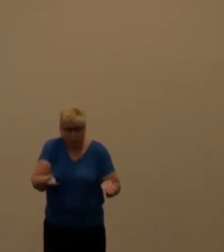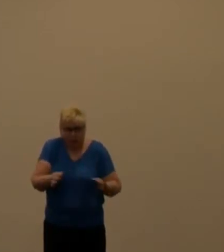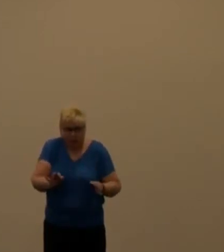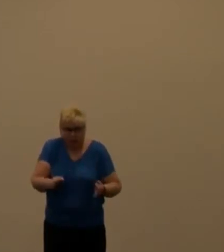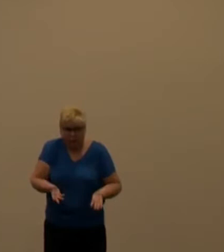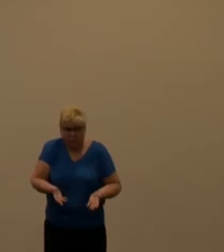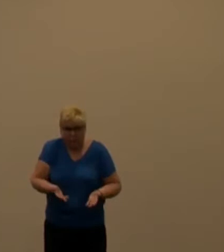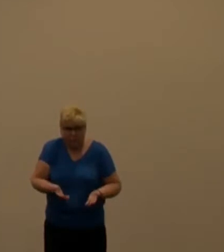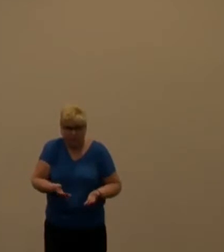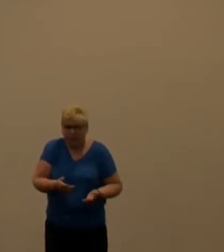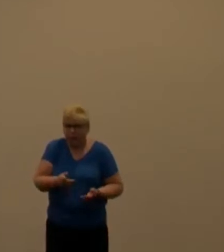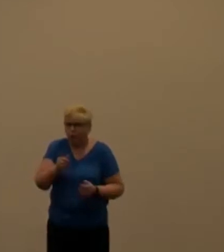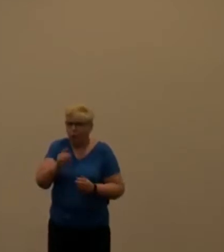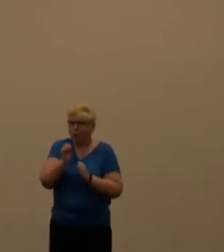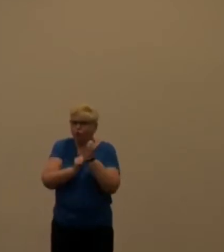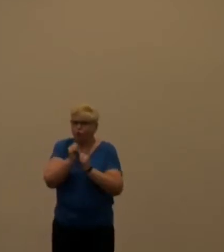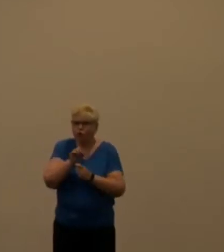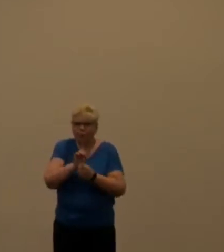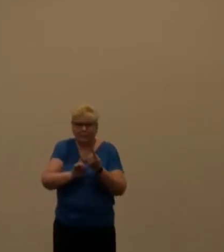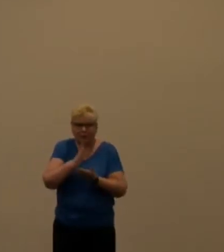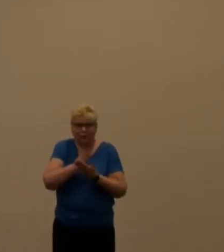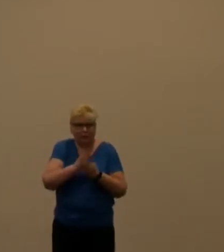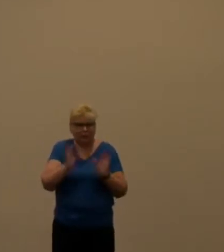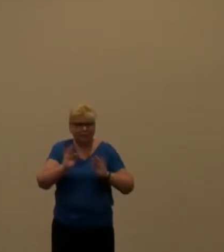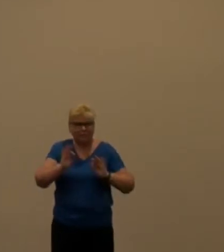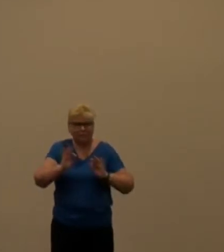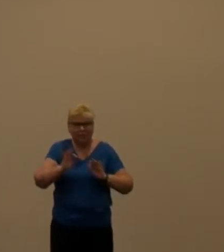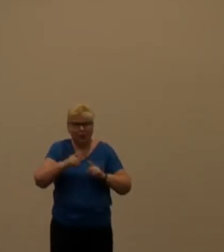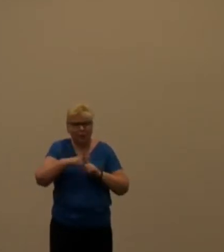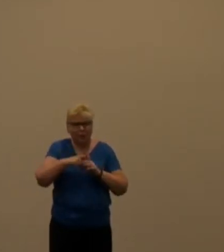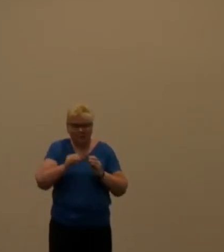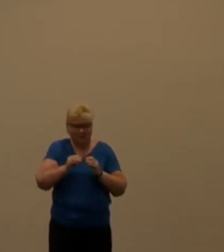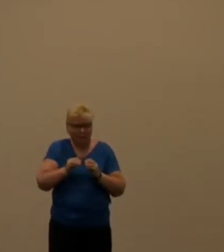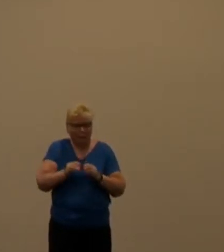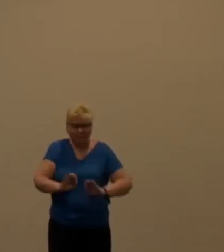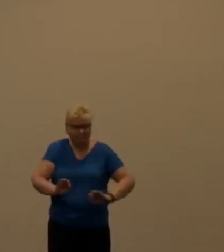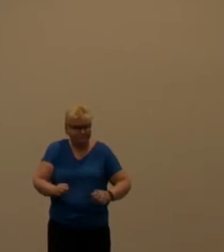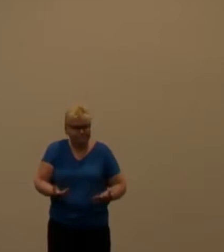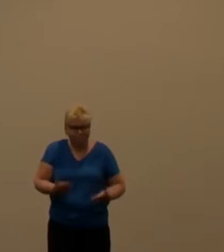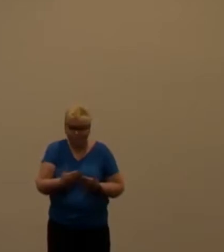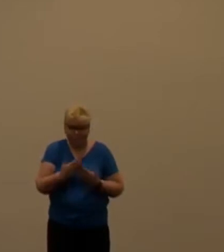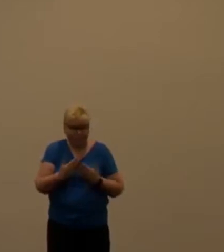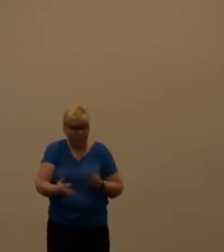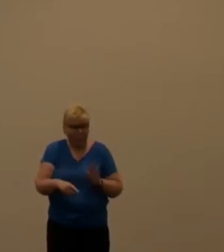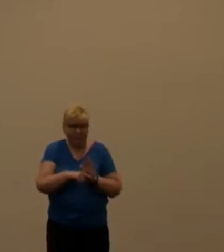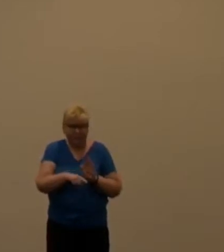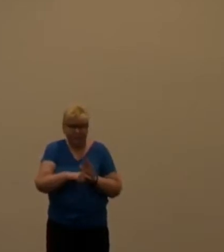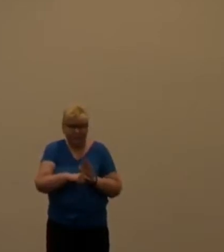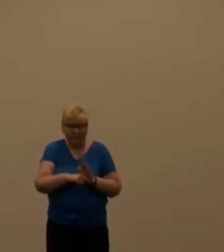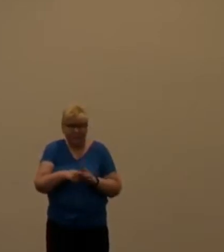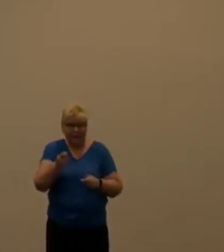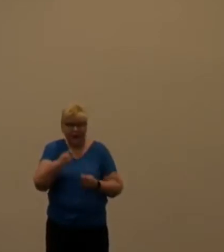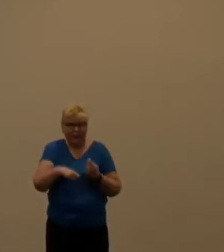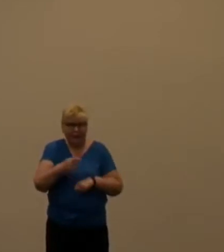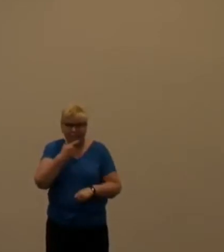Our retrospective meetings in the end ended up not having anything positive, everything negative, and you could just feel people